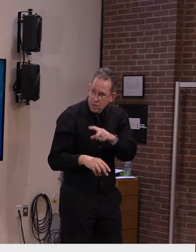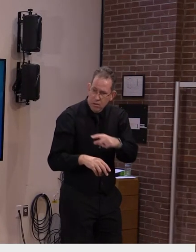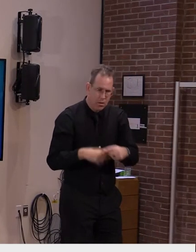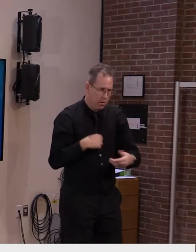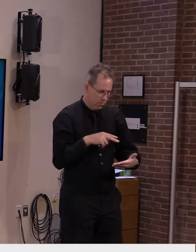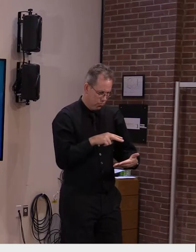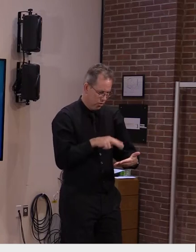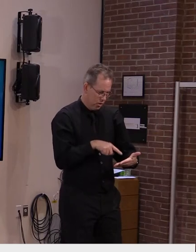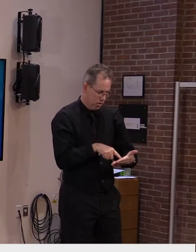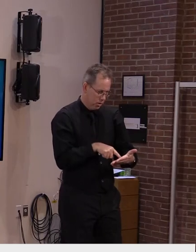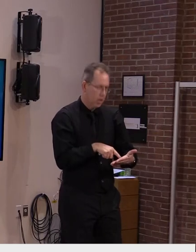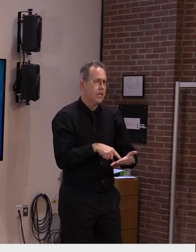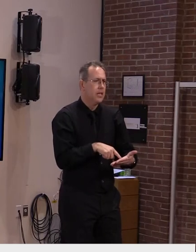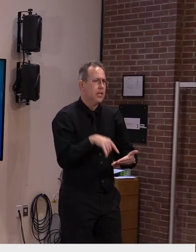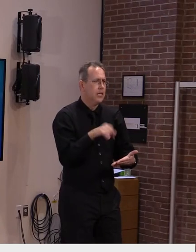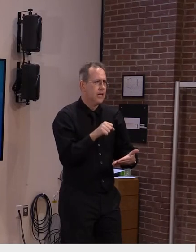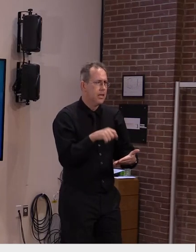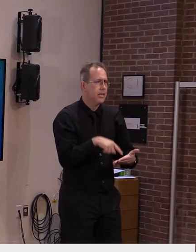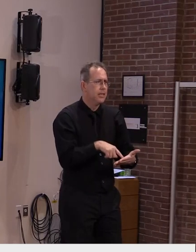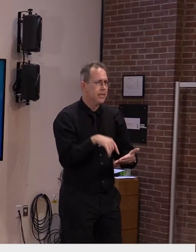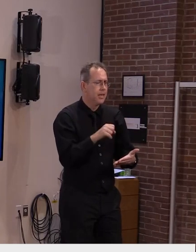There are open ICU beds